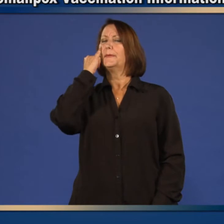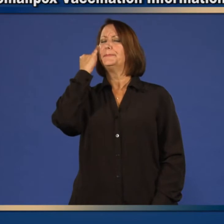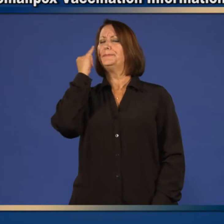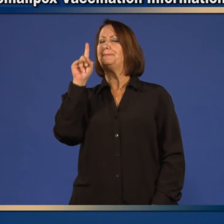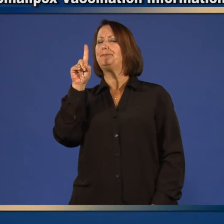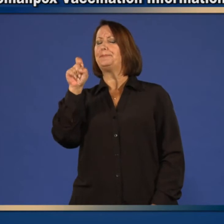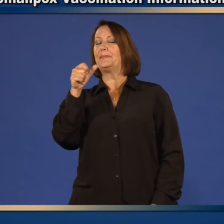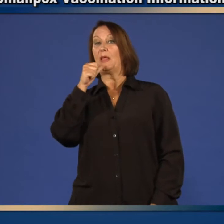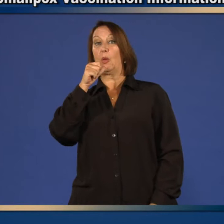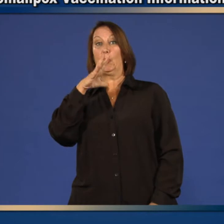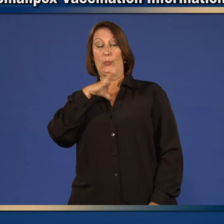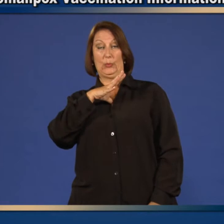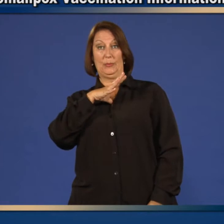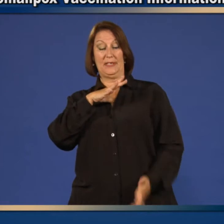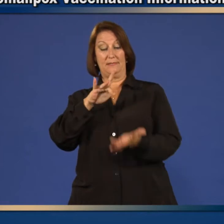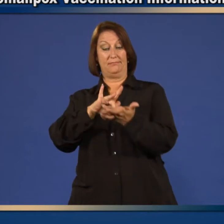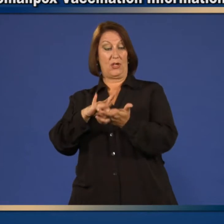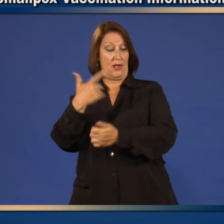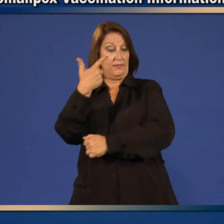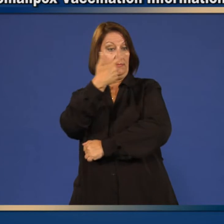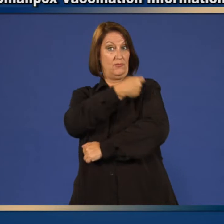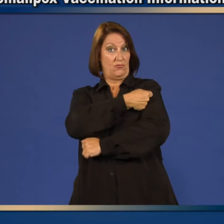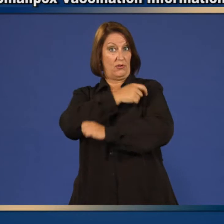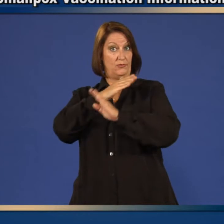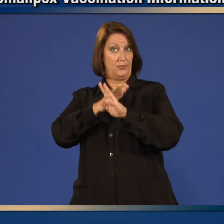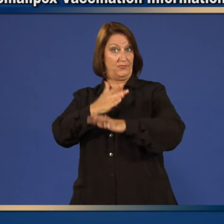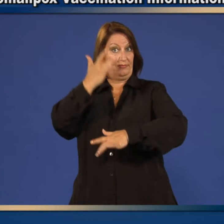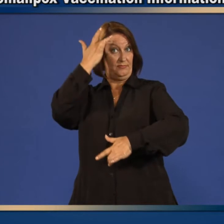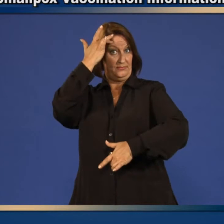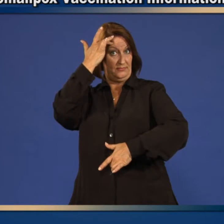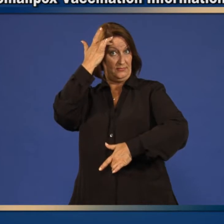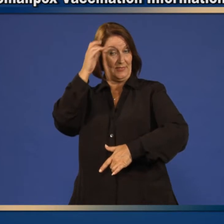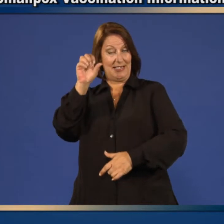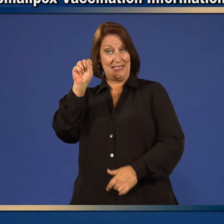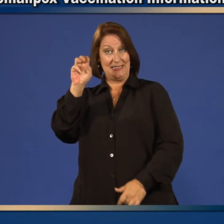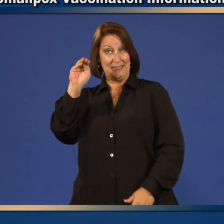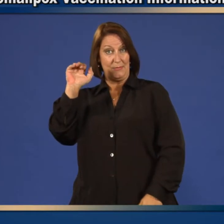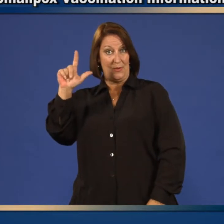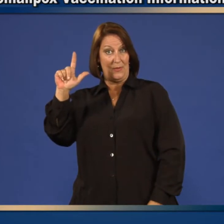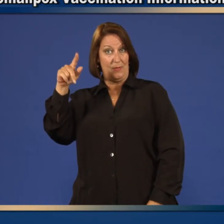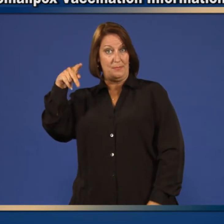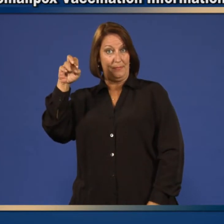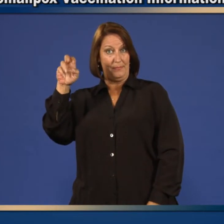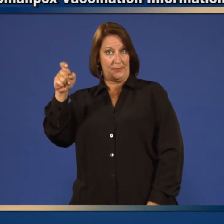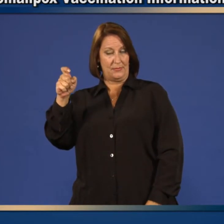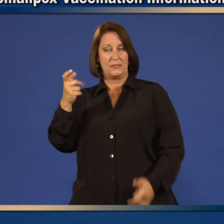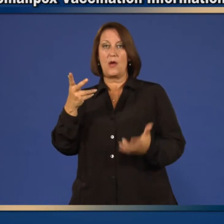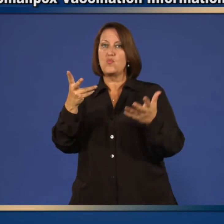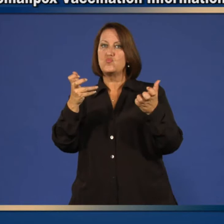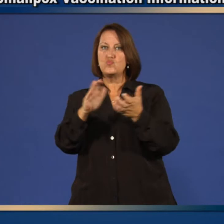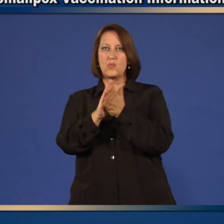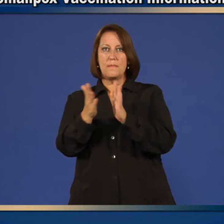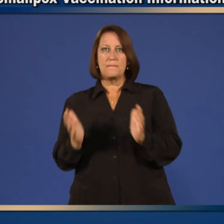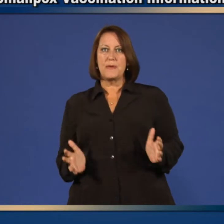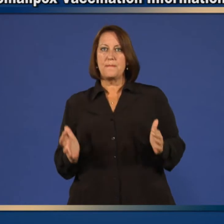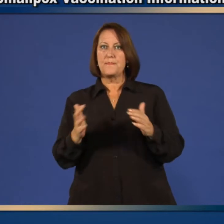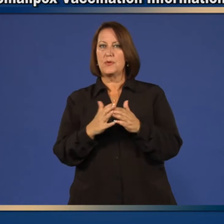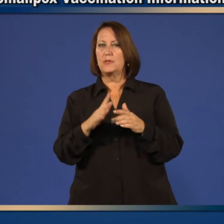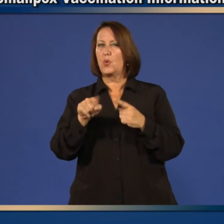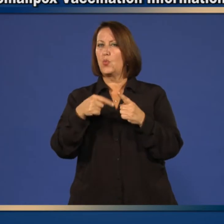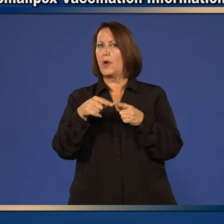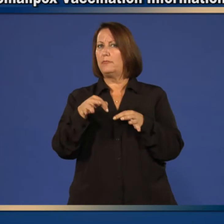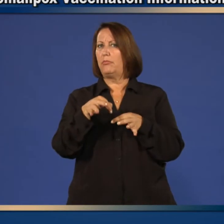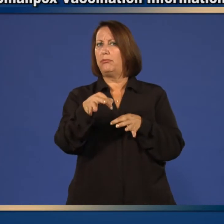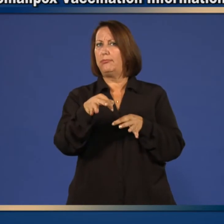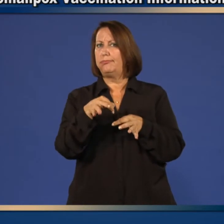If a woman wants to get pregnant, how long does she need to wait after receiving the smallpox vaccine?